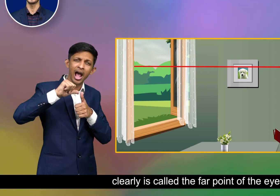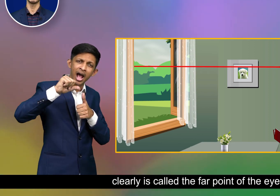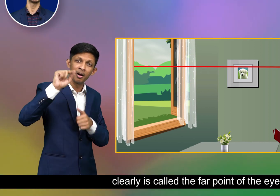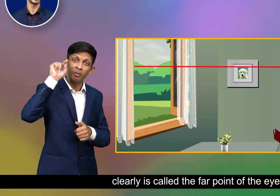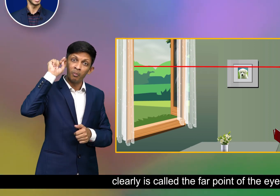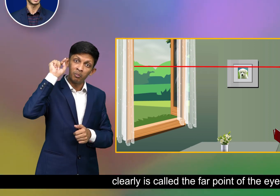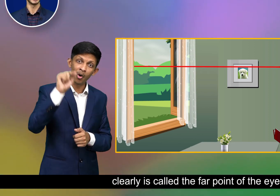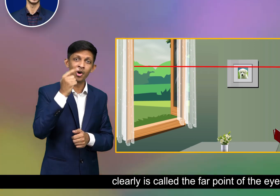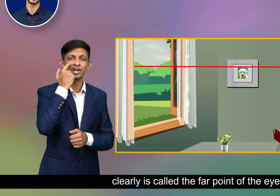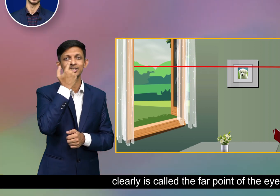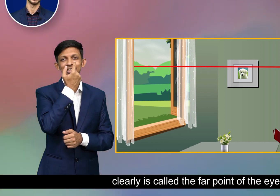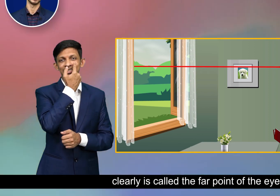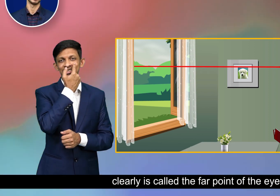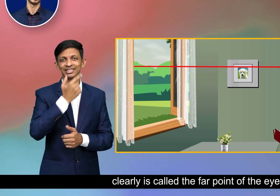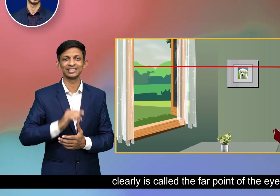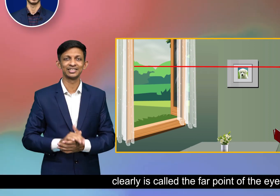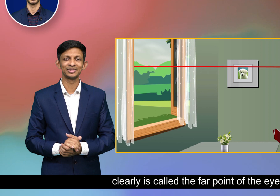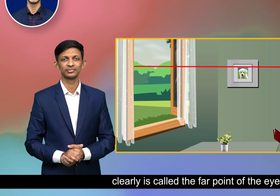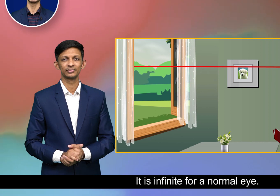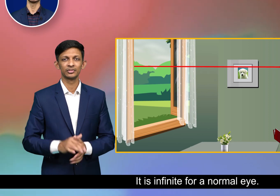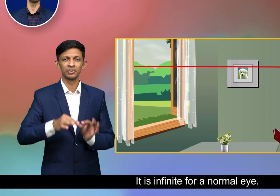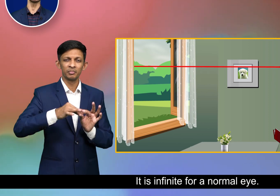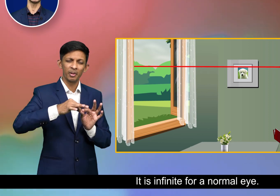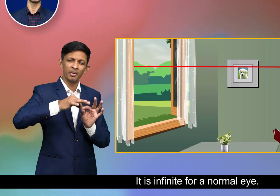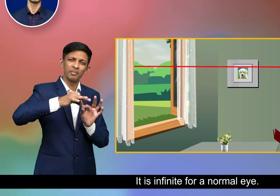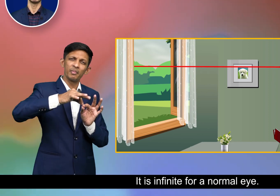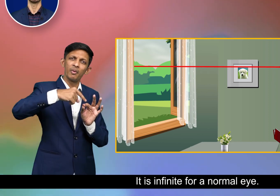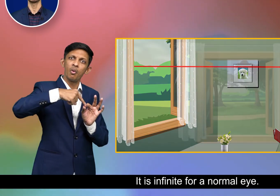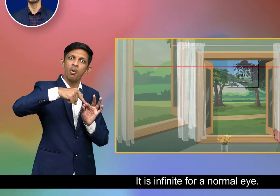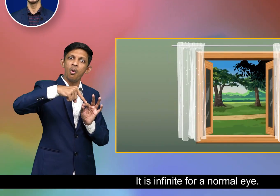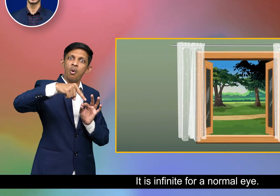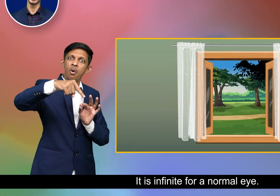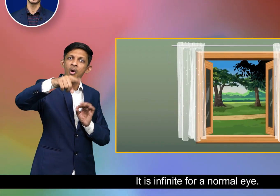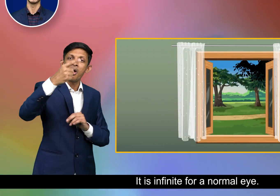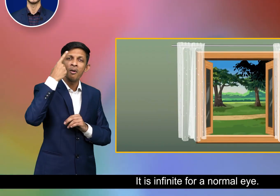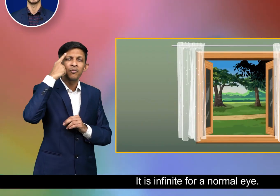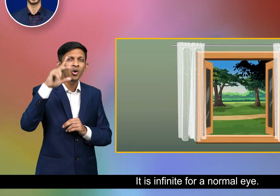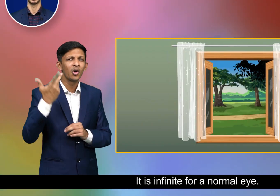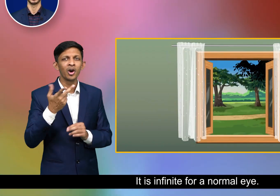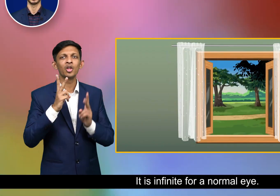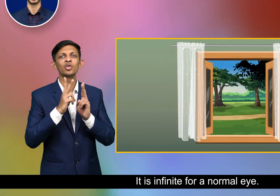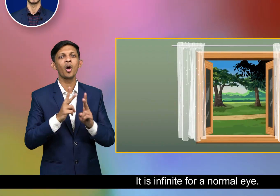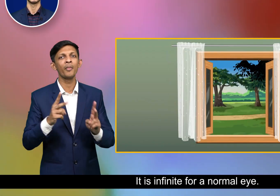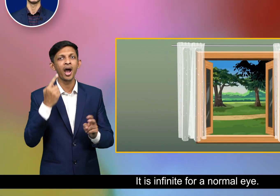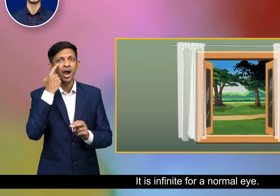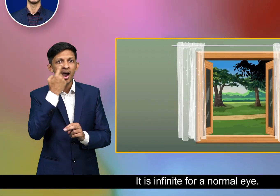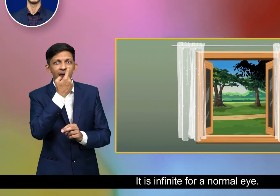far point of the eye. It is infinite for a normal eye.